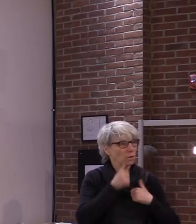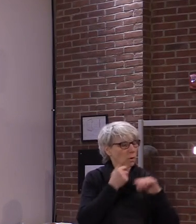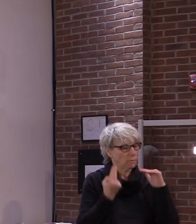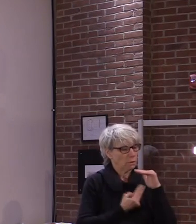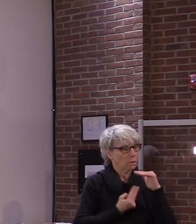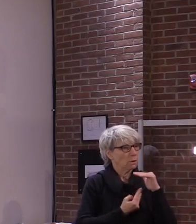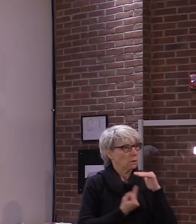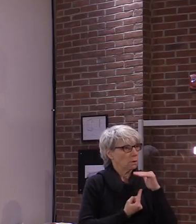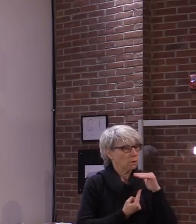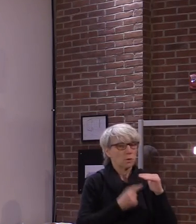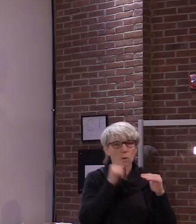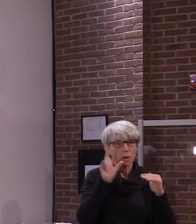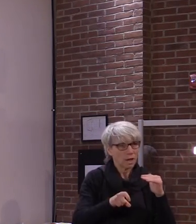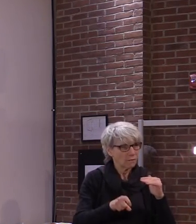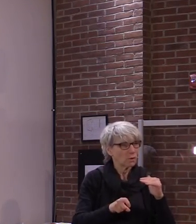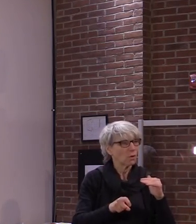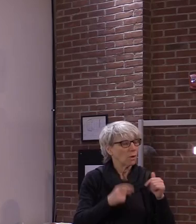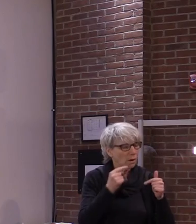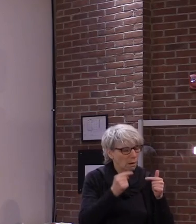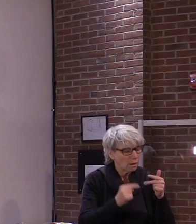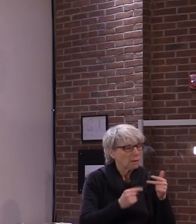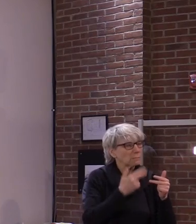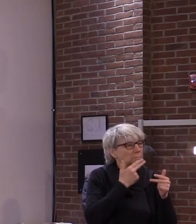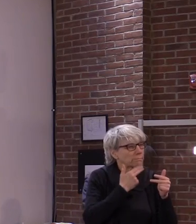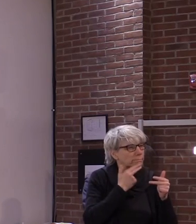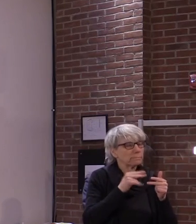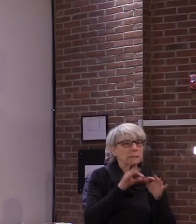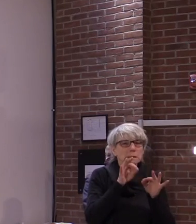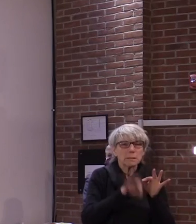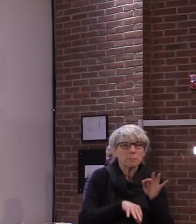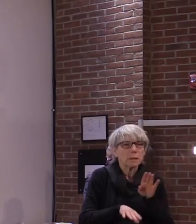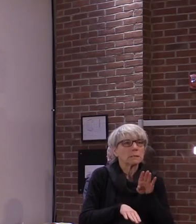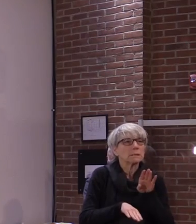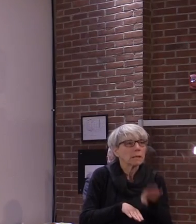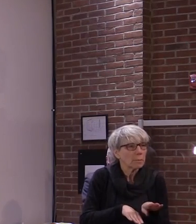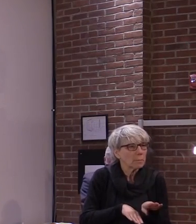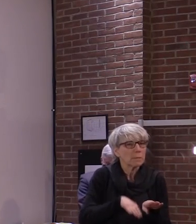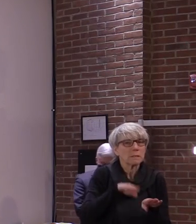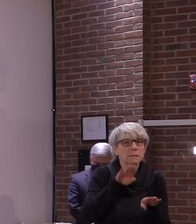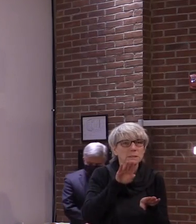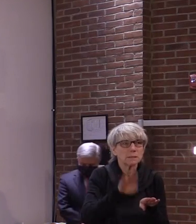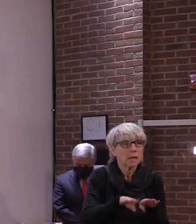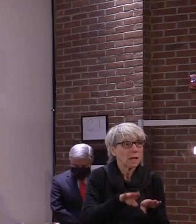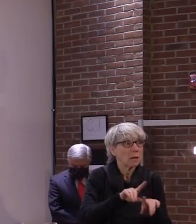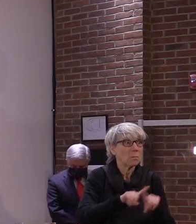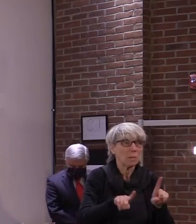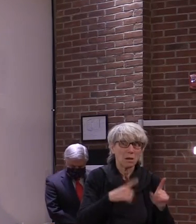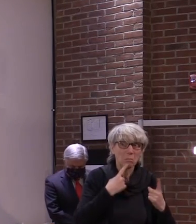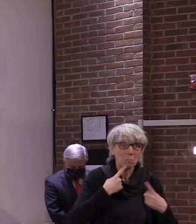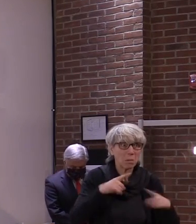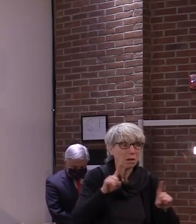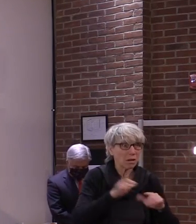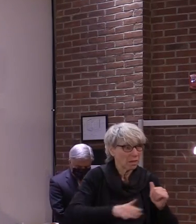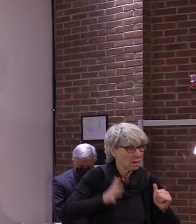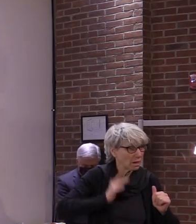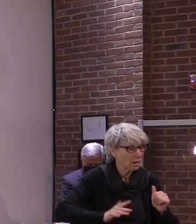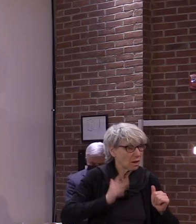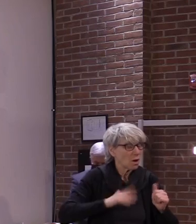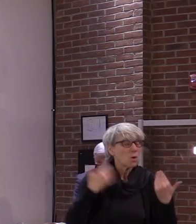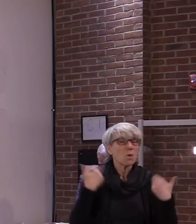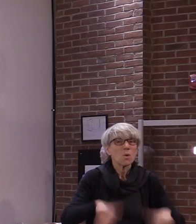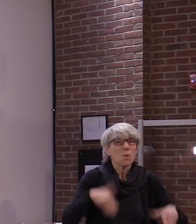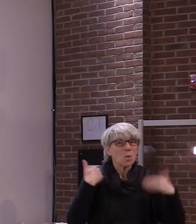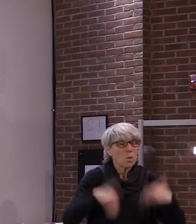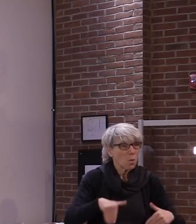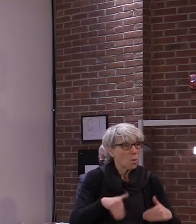are the significant steps we've been waiting for many months now. And the reason is